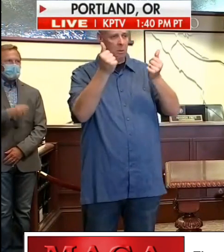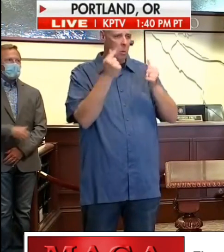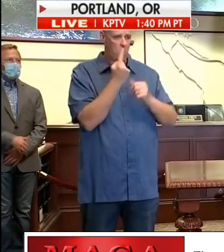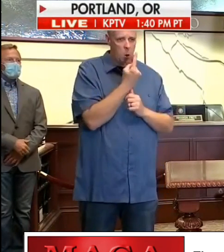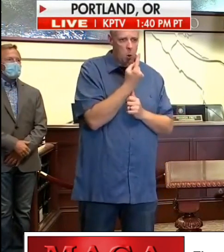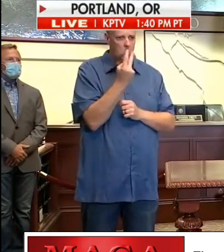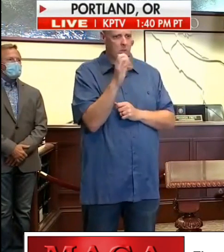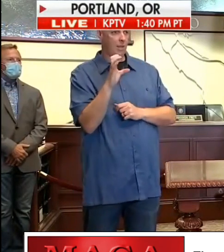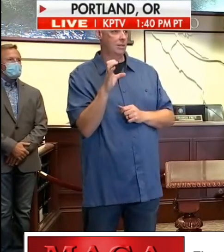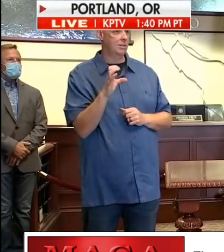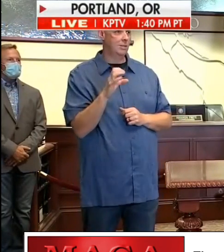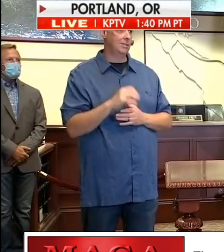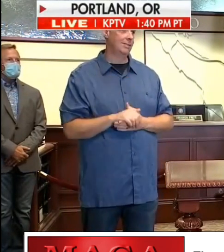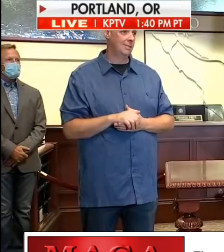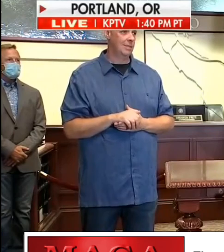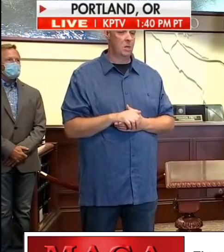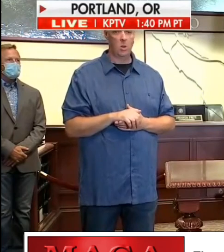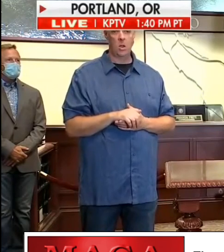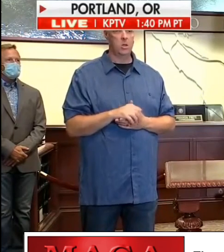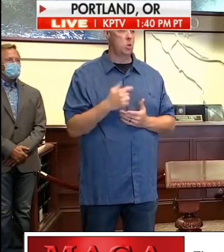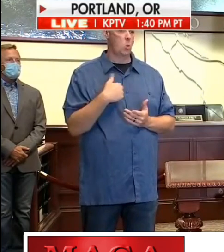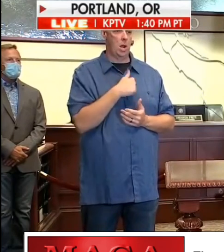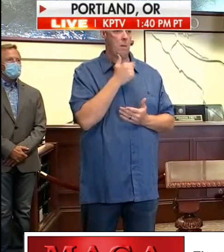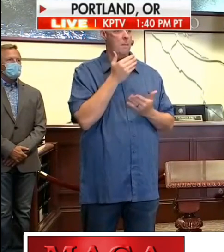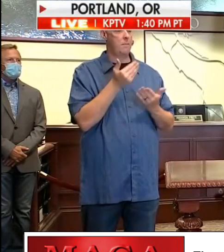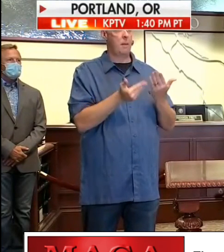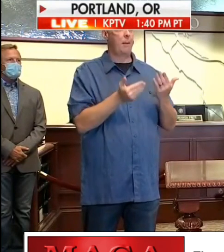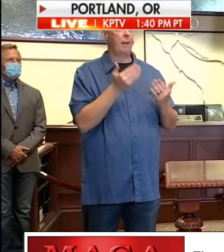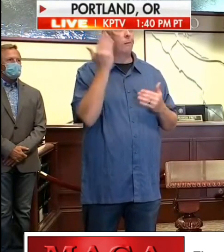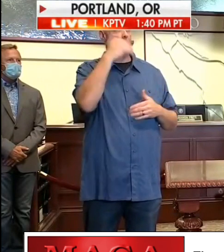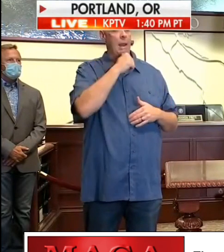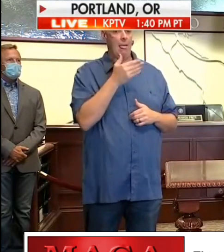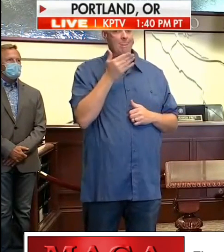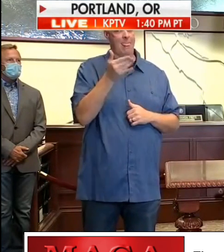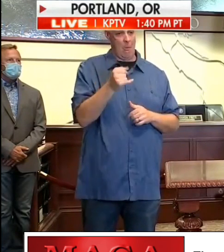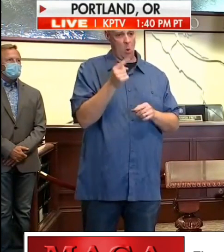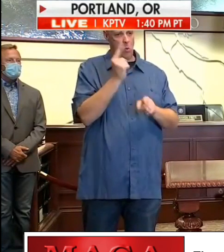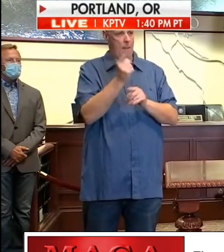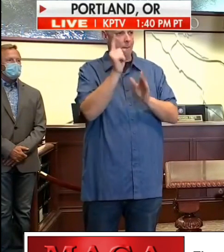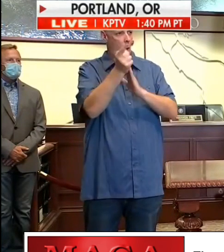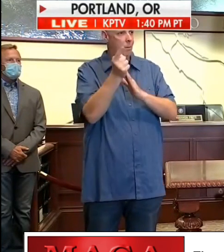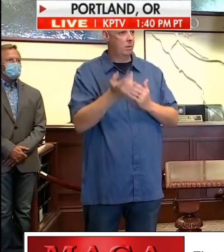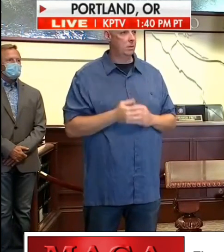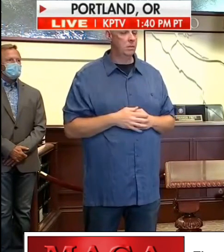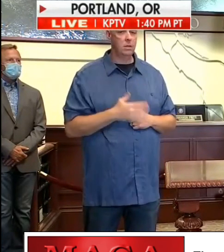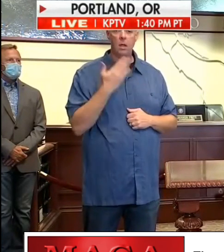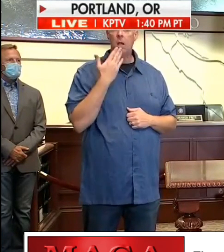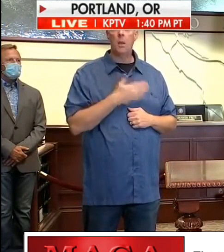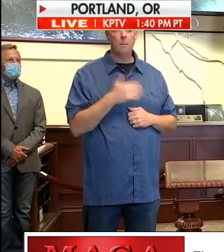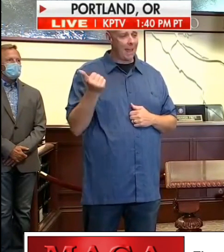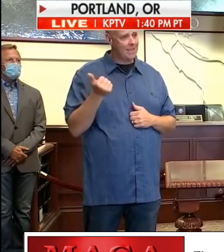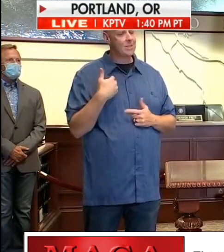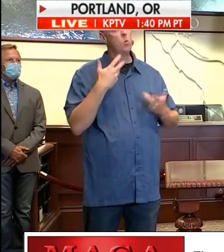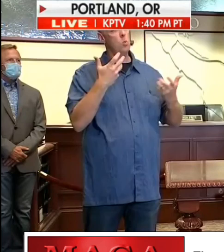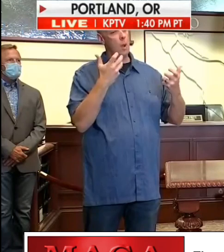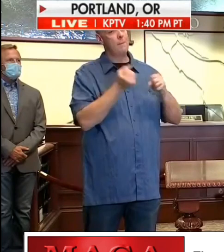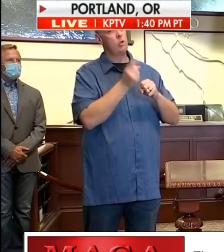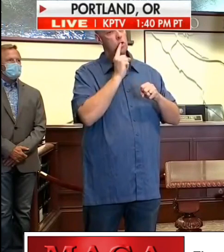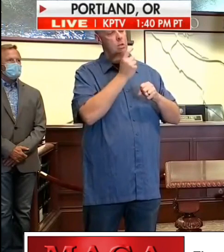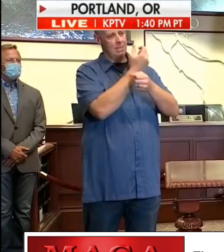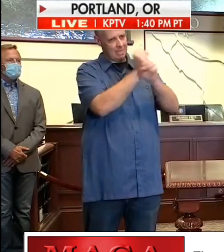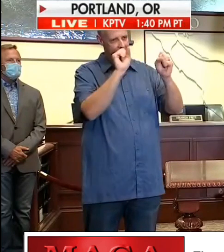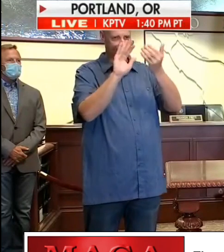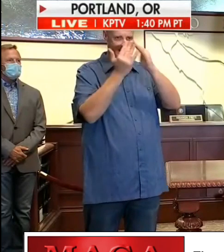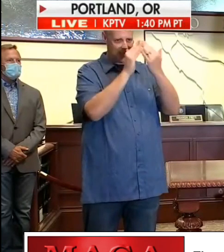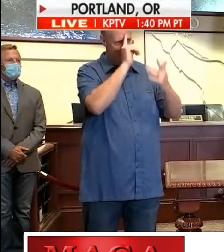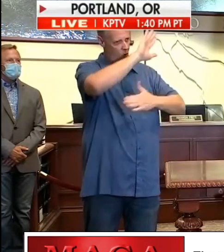second, a couple seconds. So a lot of times we're not right there to see things happen. I think the best we can do is message to people that we want a safe city. We